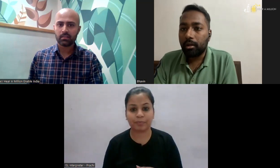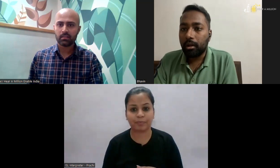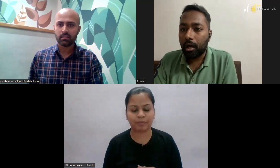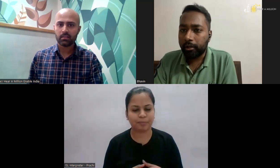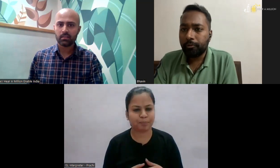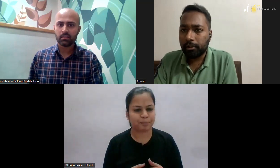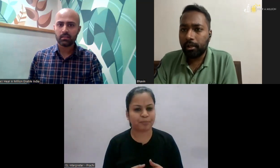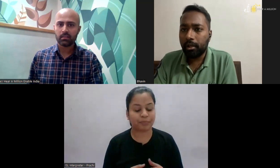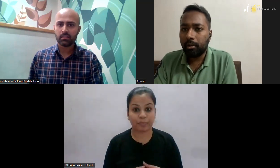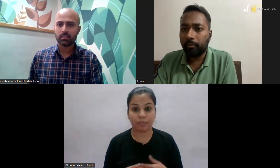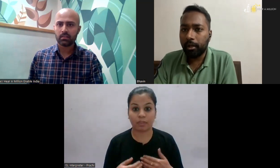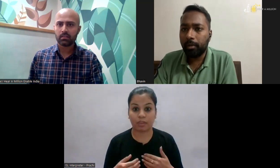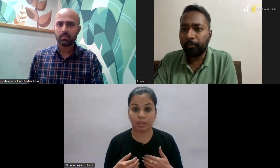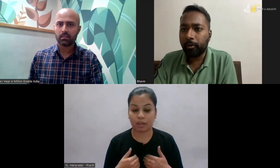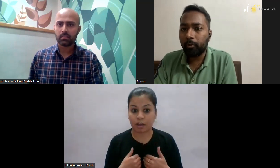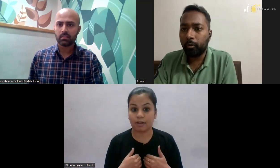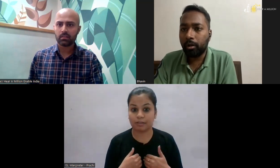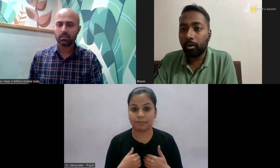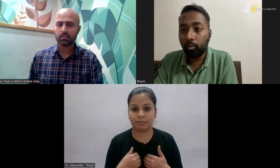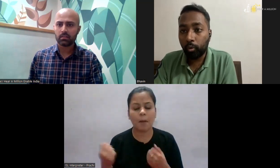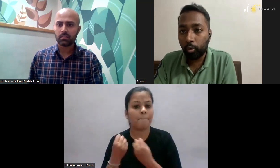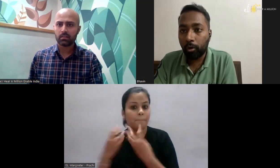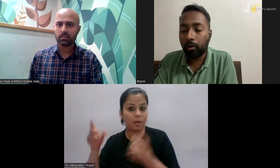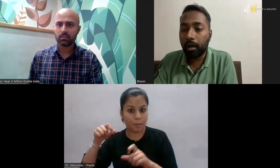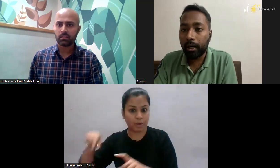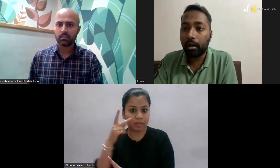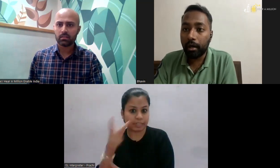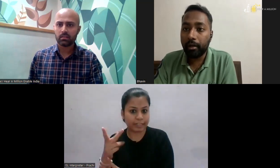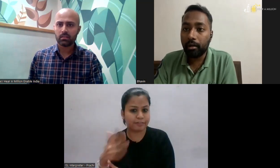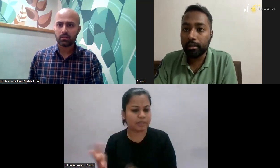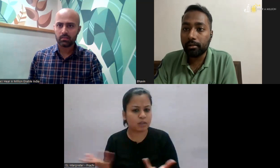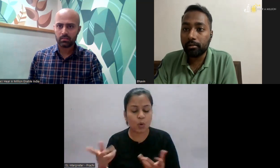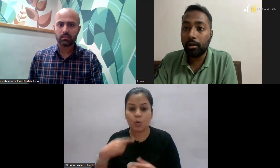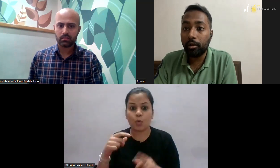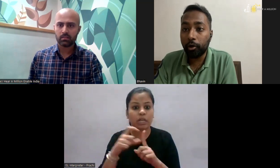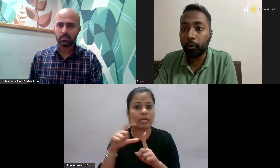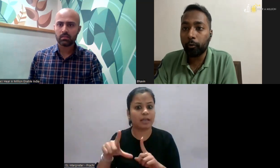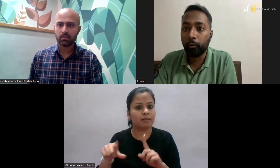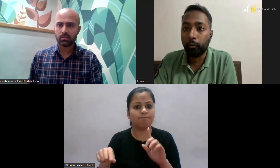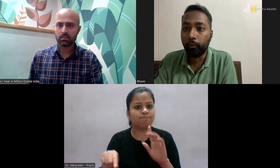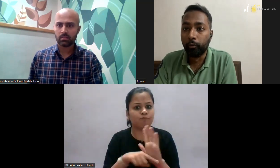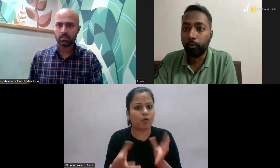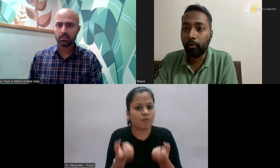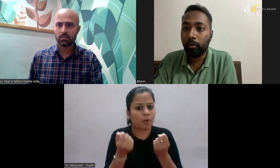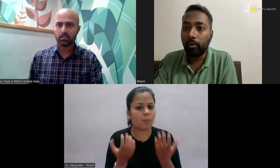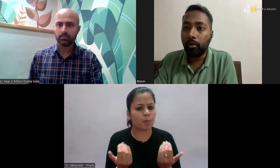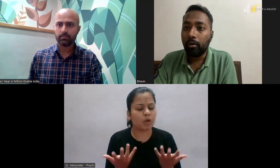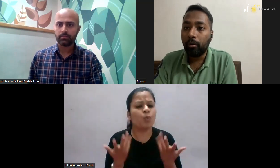Uh, I've seen many people who could not get driving license due to